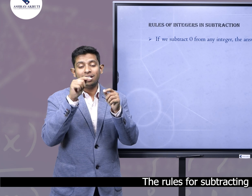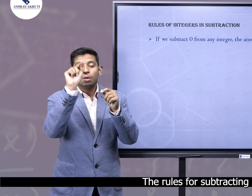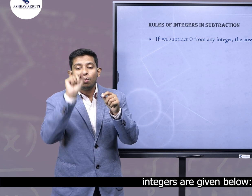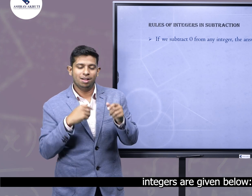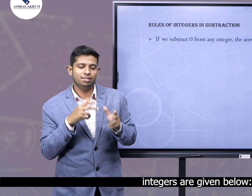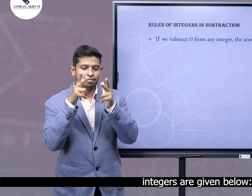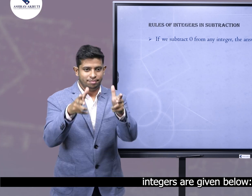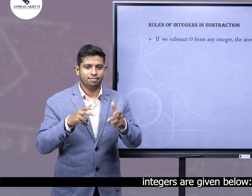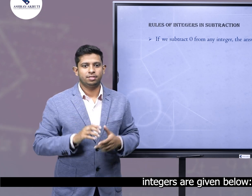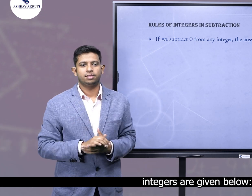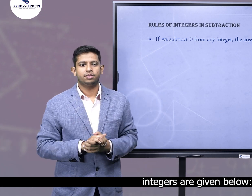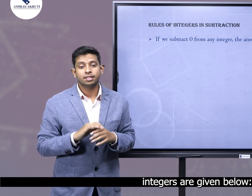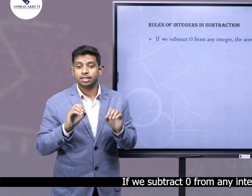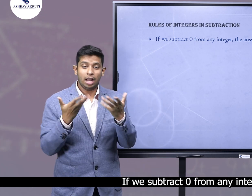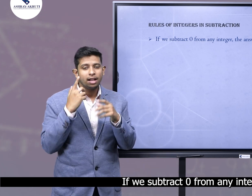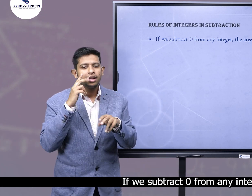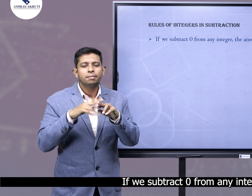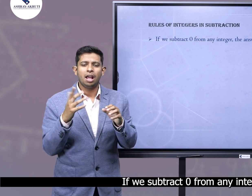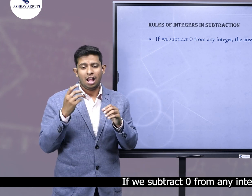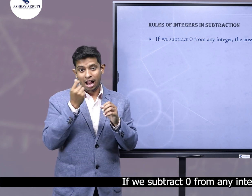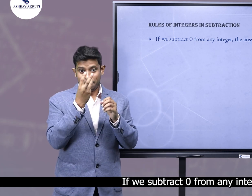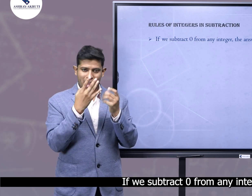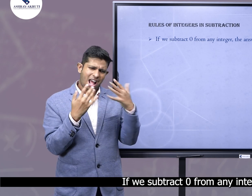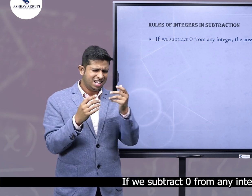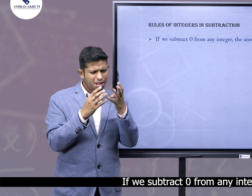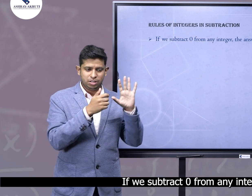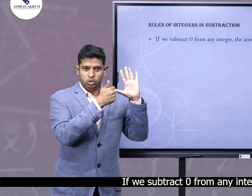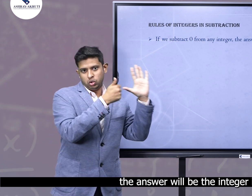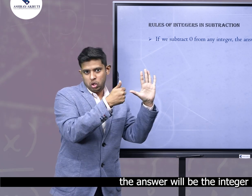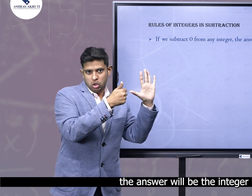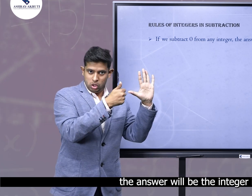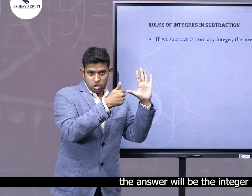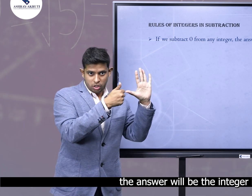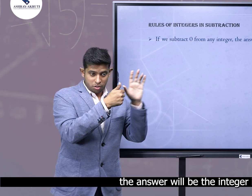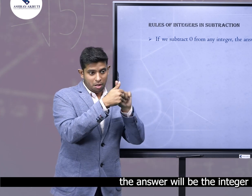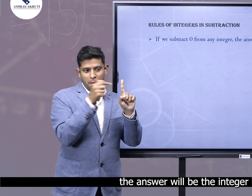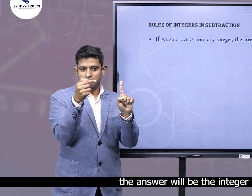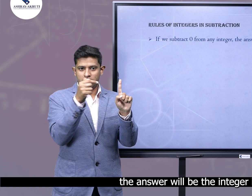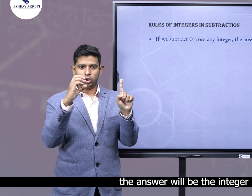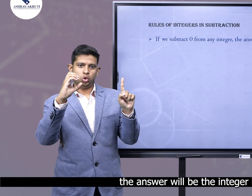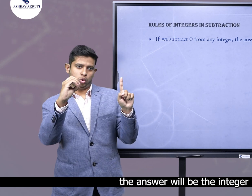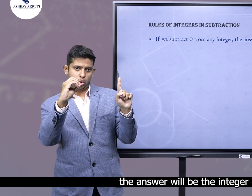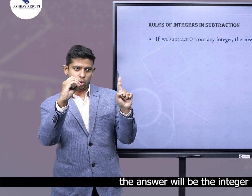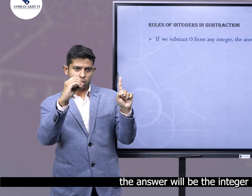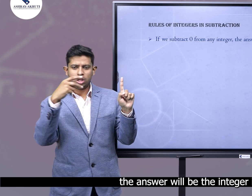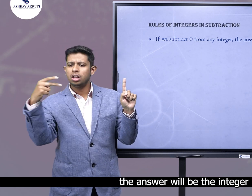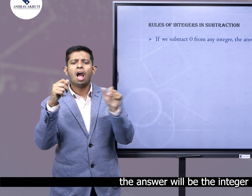subtracting integers are given below. If you subtract 0 from any integer, the answer will be the integer itself.